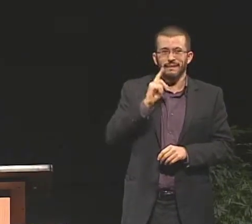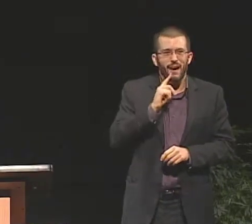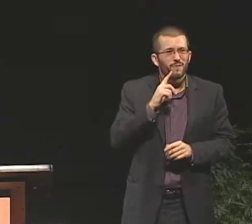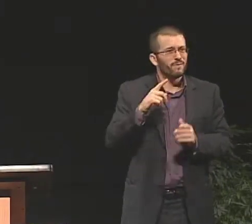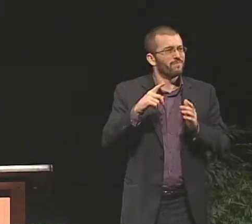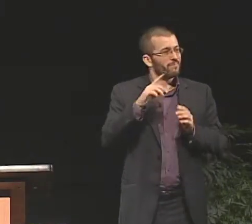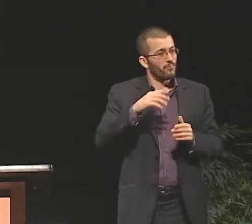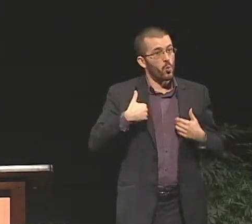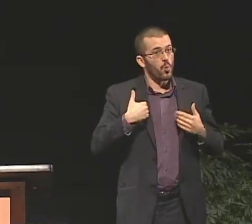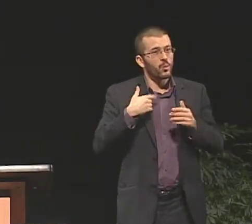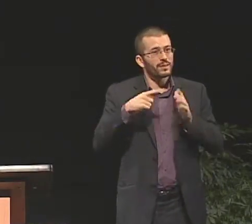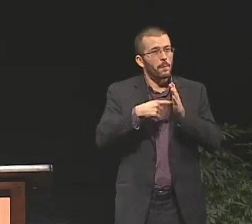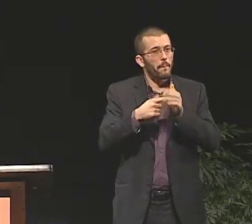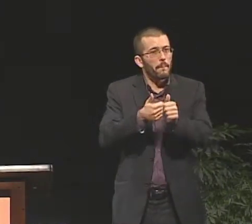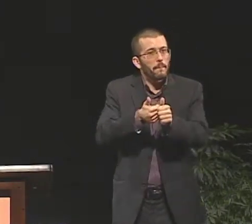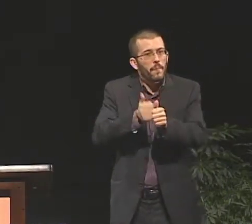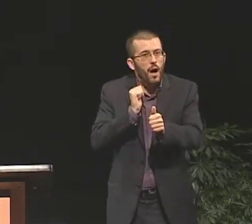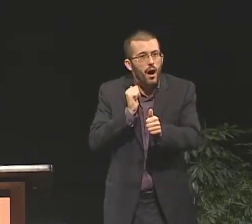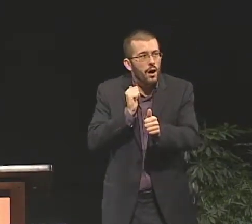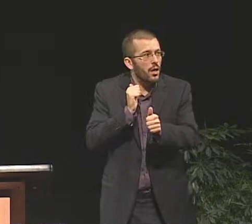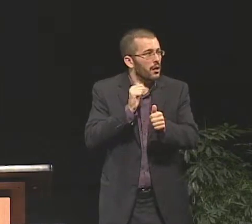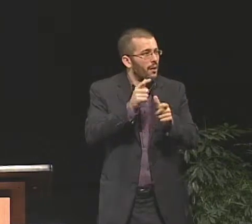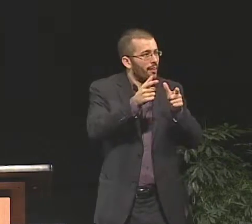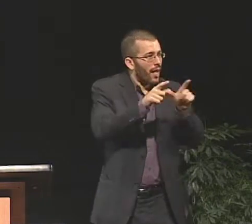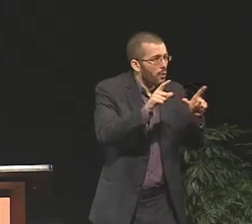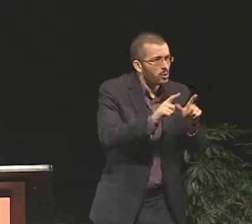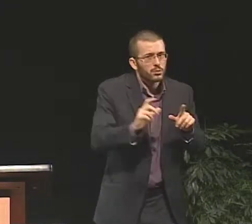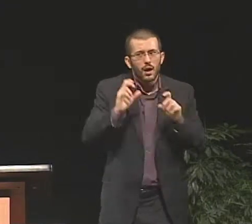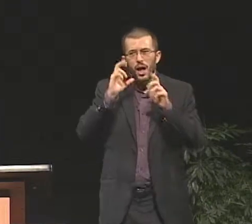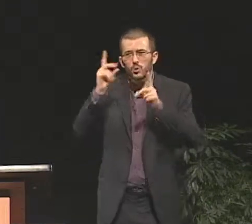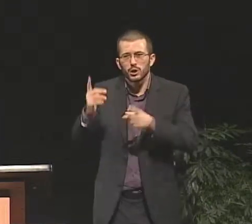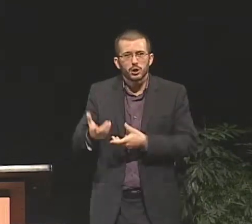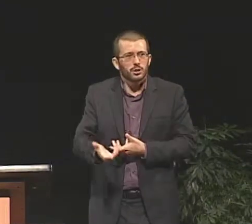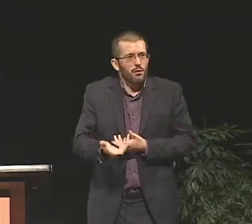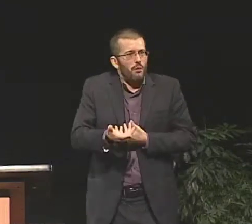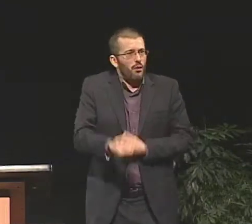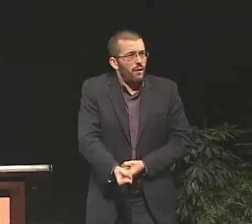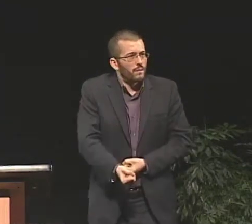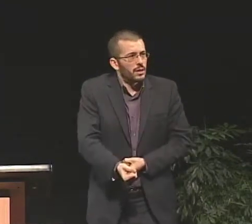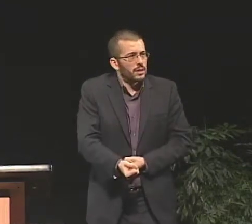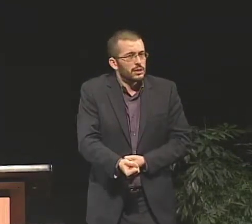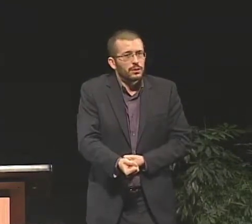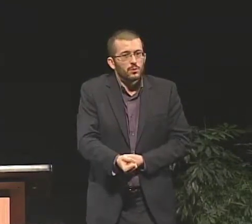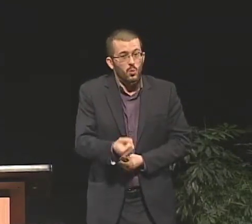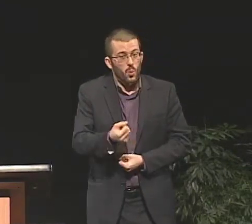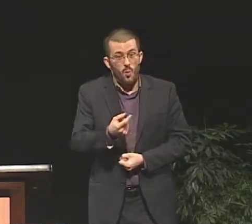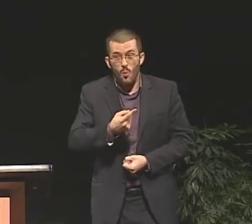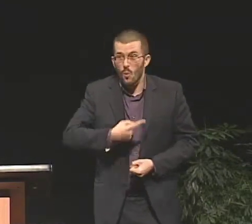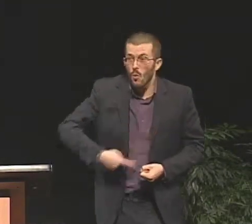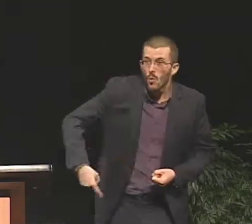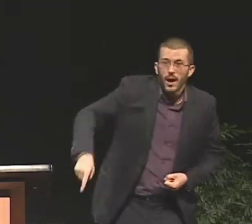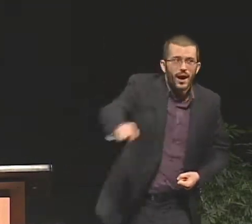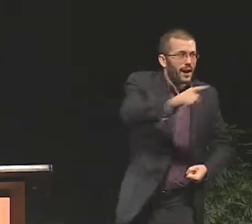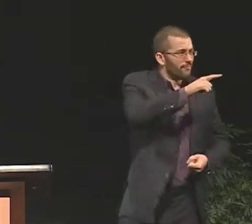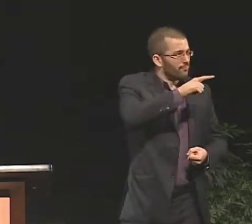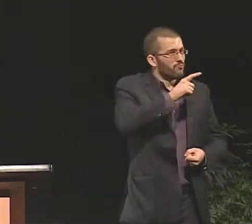And as a result of this, deaf people become delayed in language